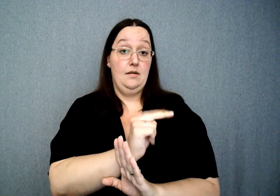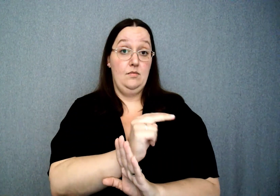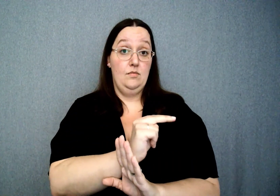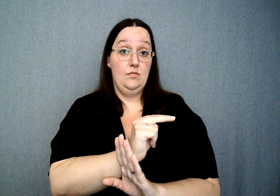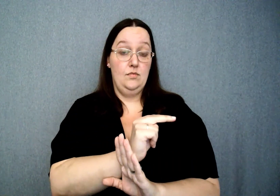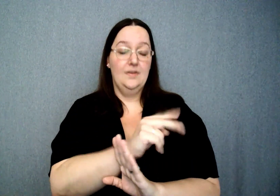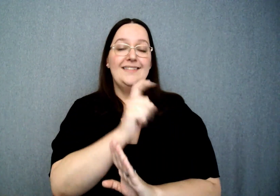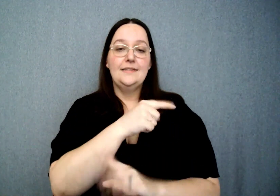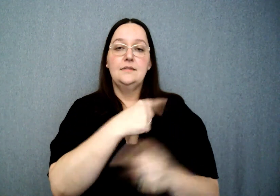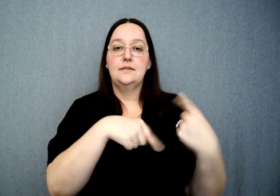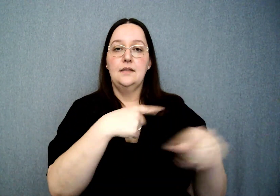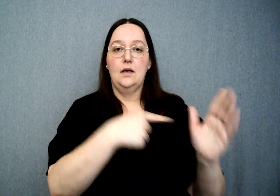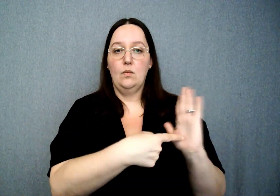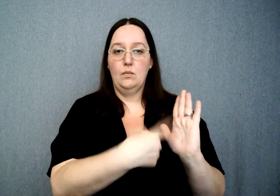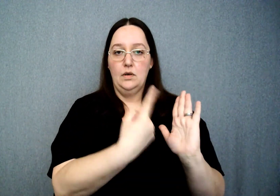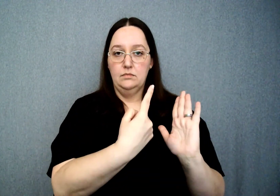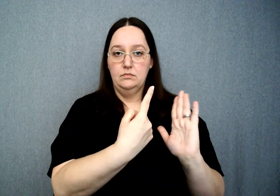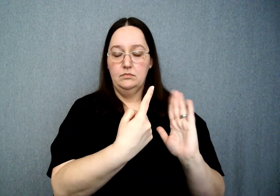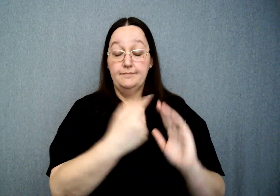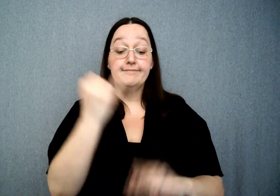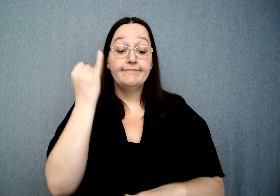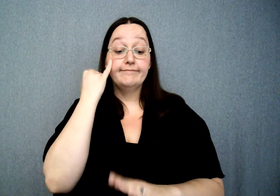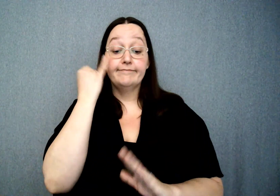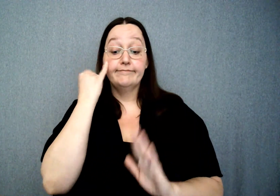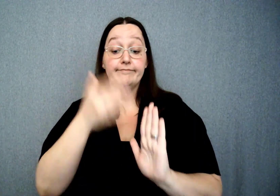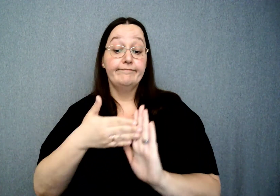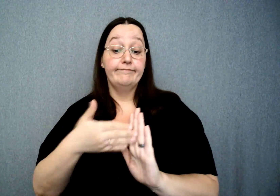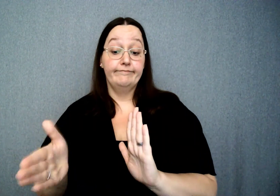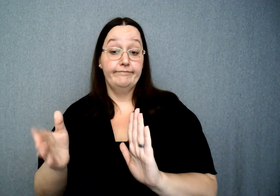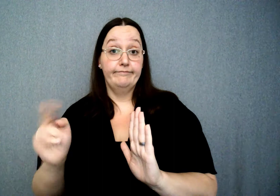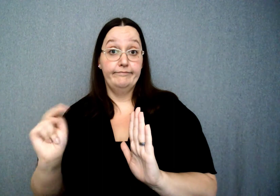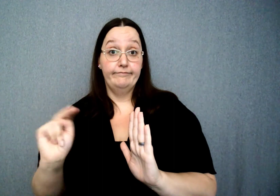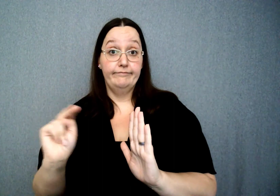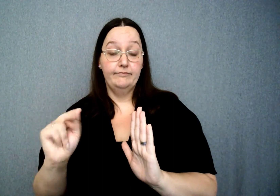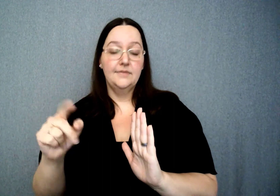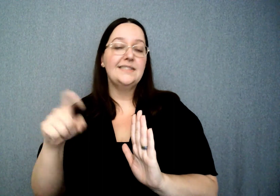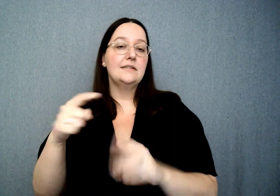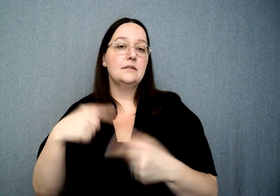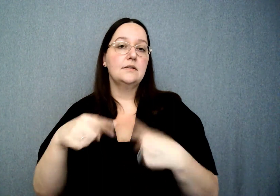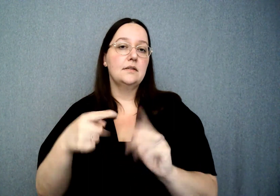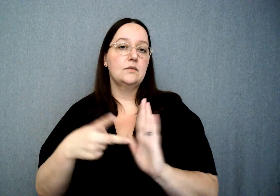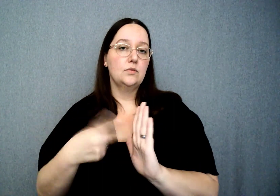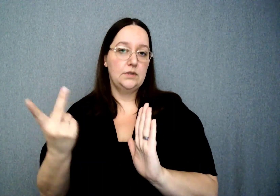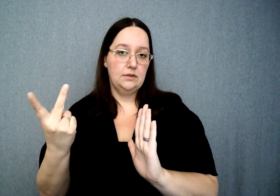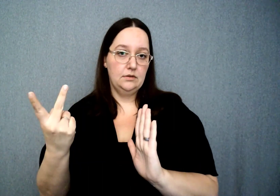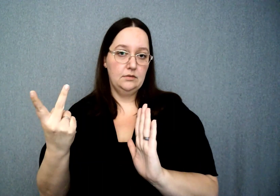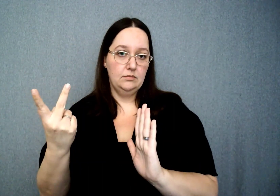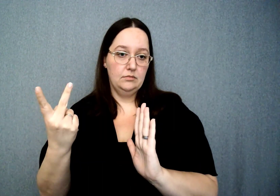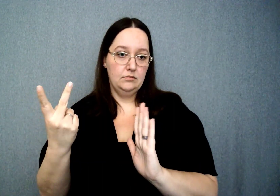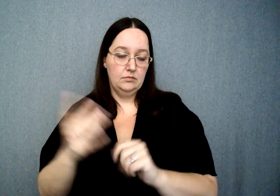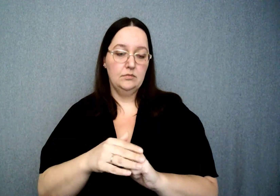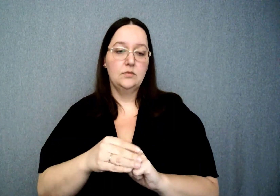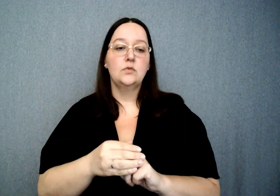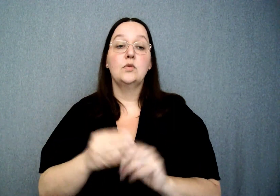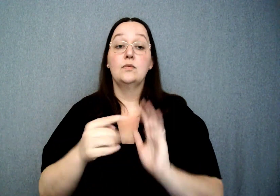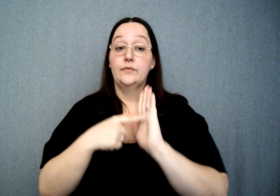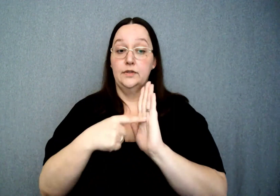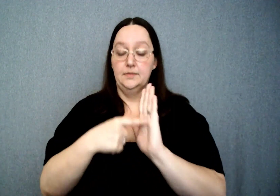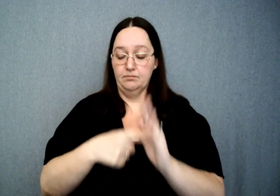If your sign new is before the noun, you're going to sign it once. If your sign is after the noun, it will need to be signed twice. So